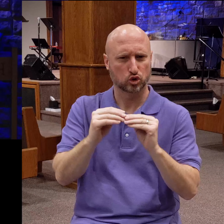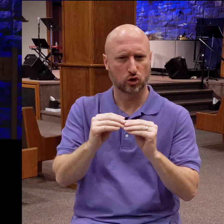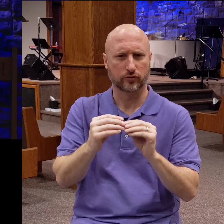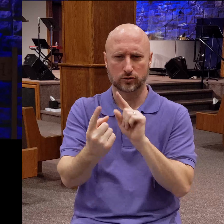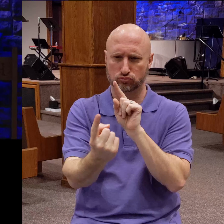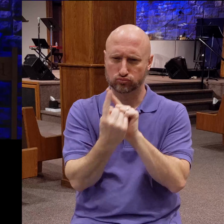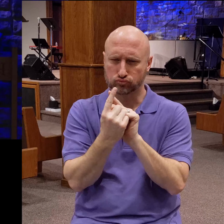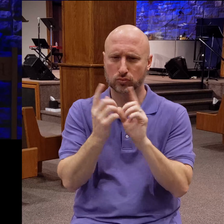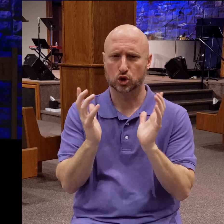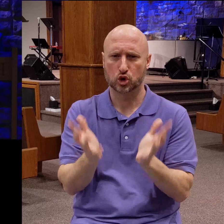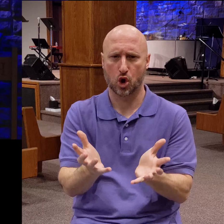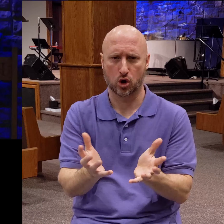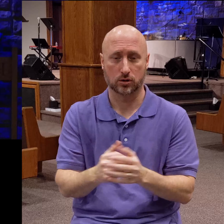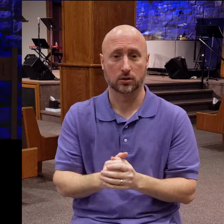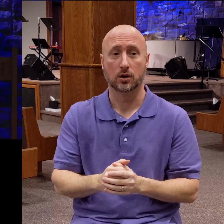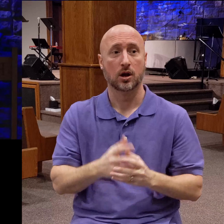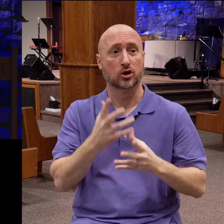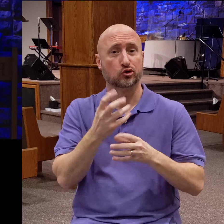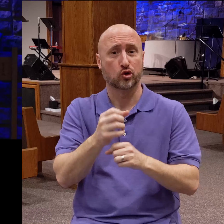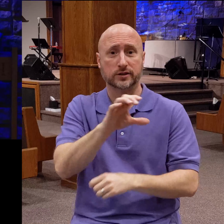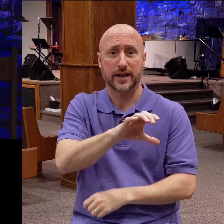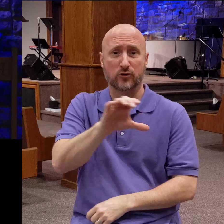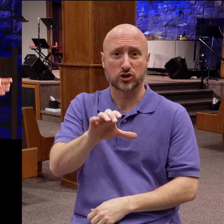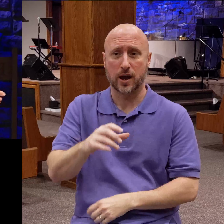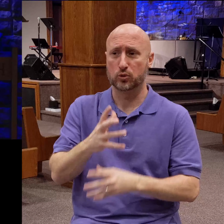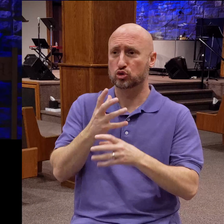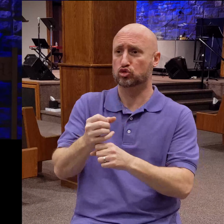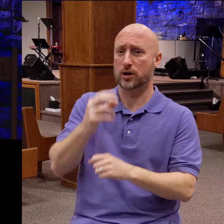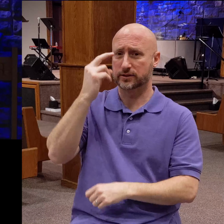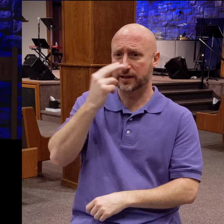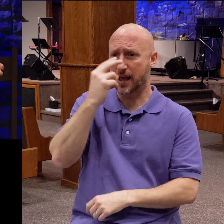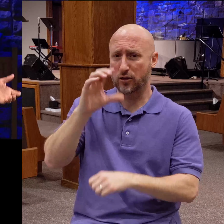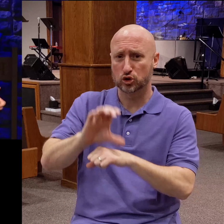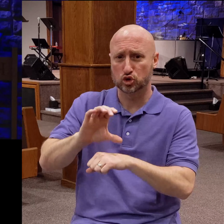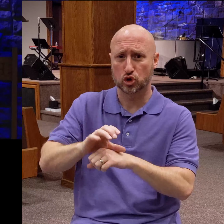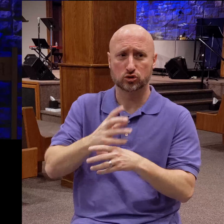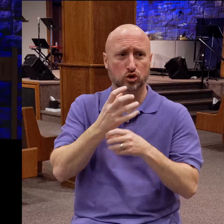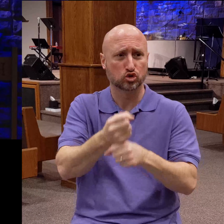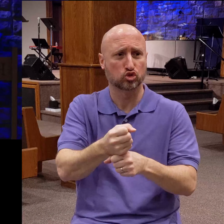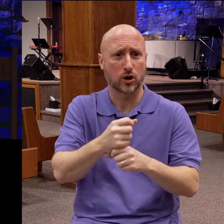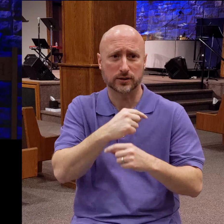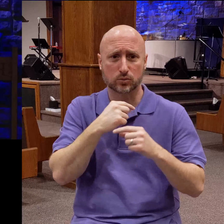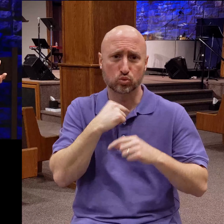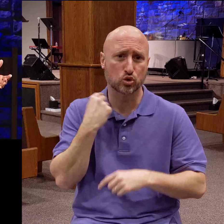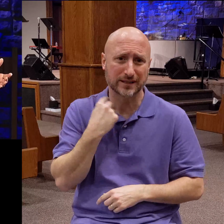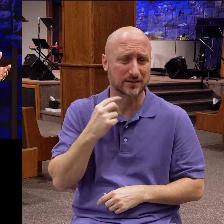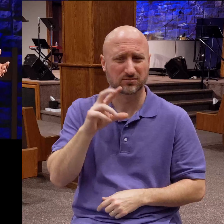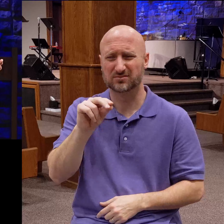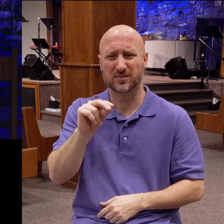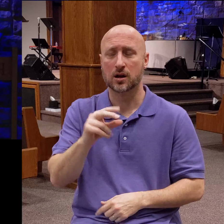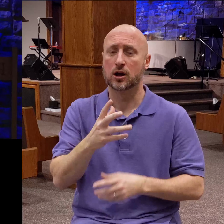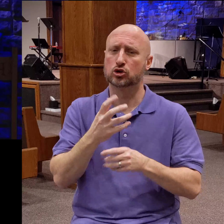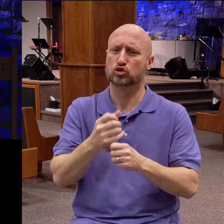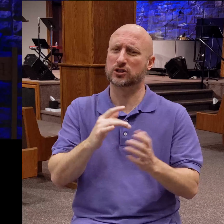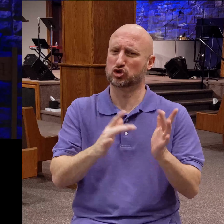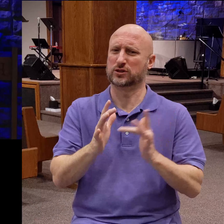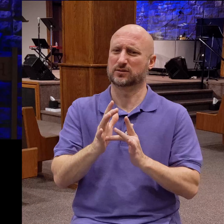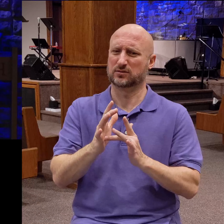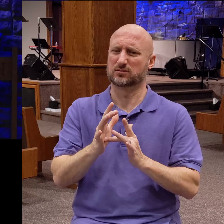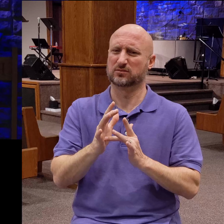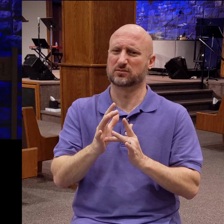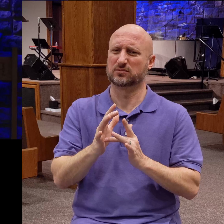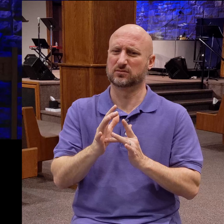service. Don't trust Calvary Chapel. Don't trust the Catholic Church. Don't trust the priest. Don't trust me. Trust Jesus, we're